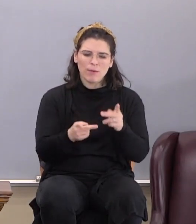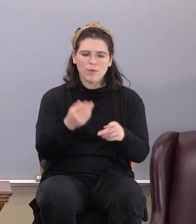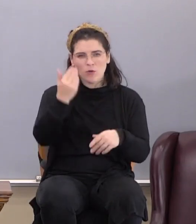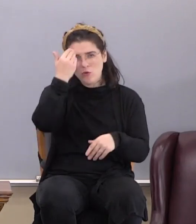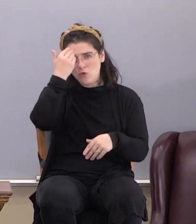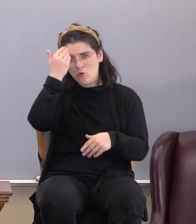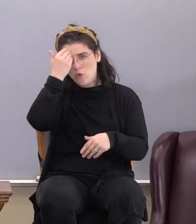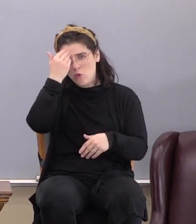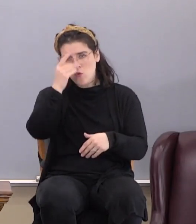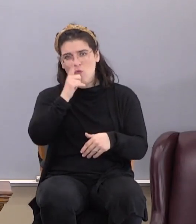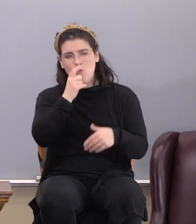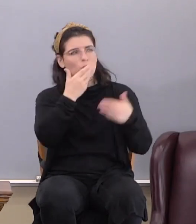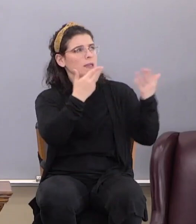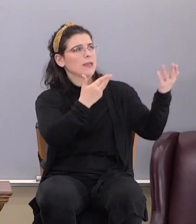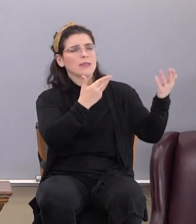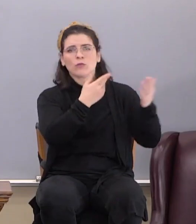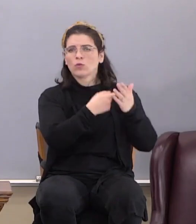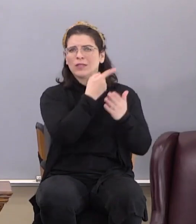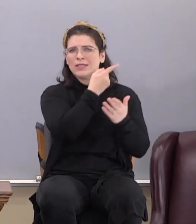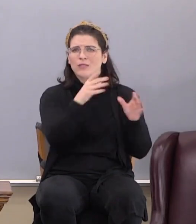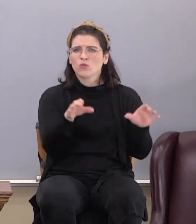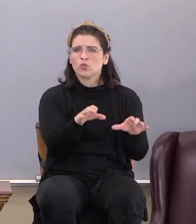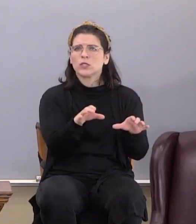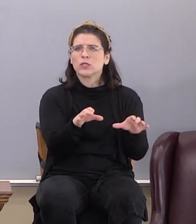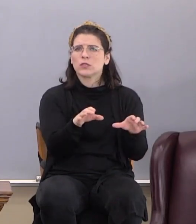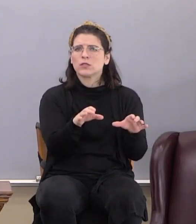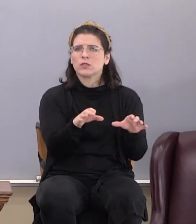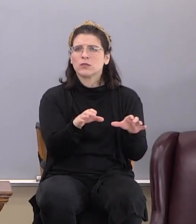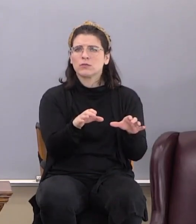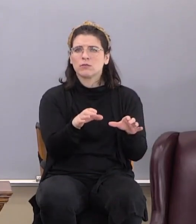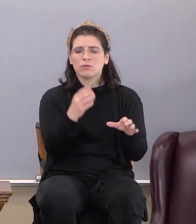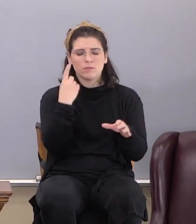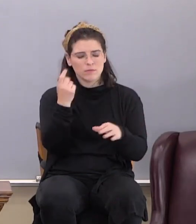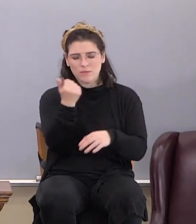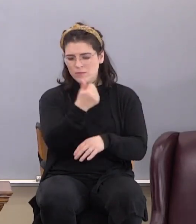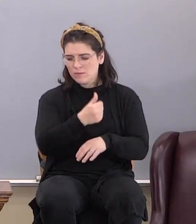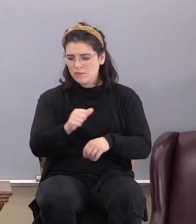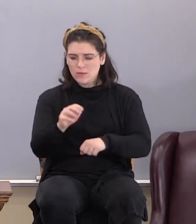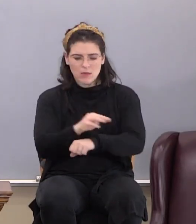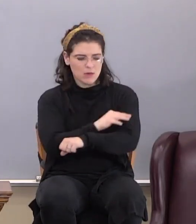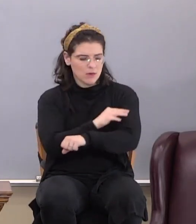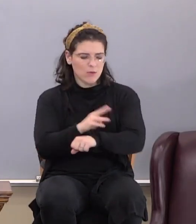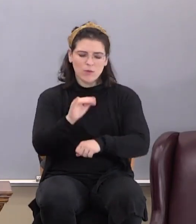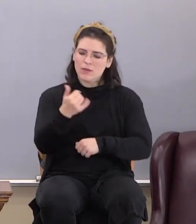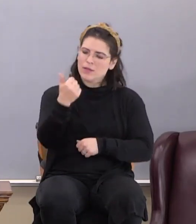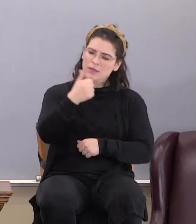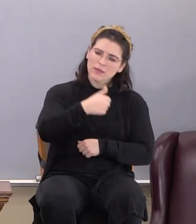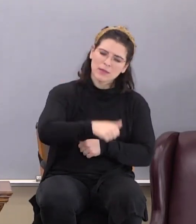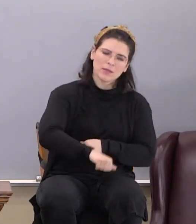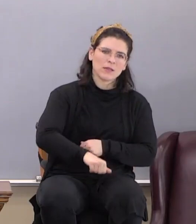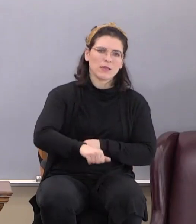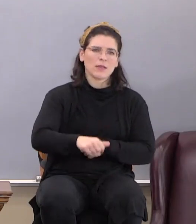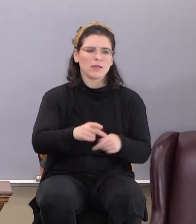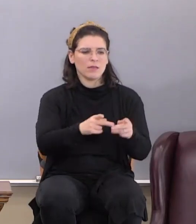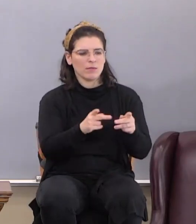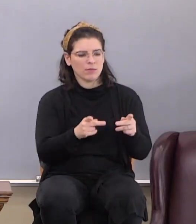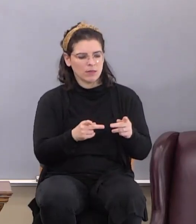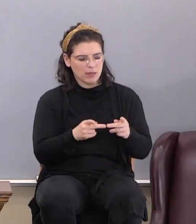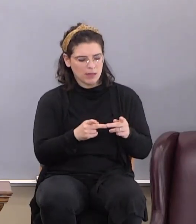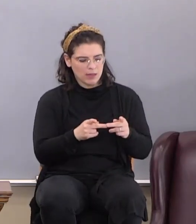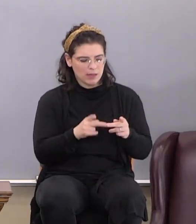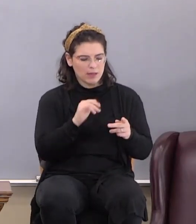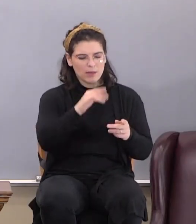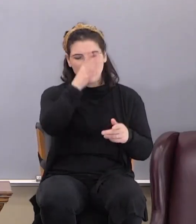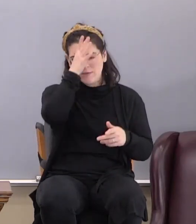know who he is, what he's doing? For any ministry that denies the place that